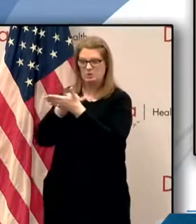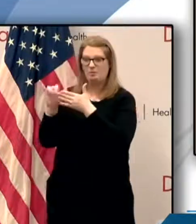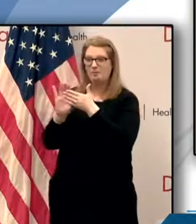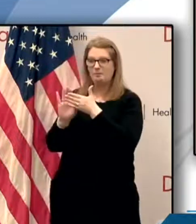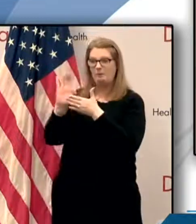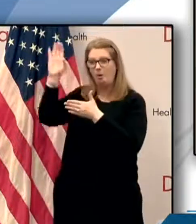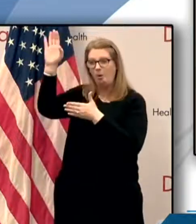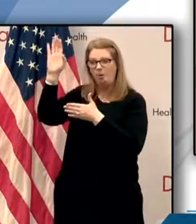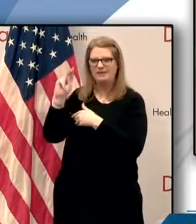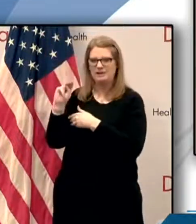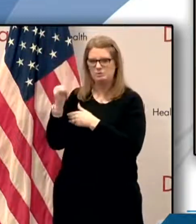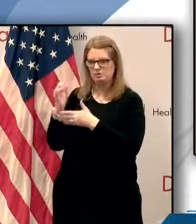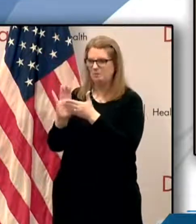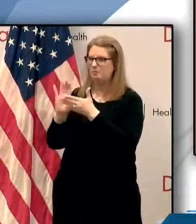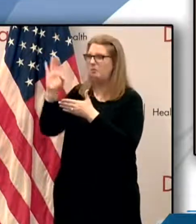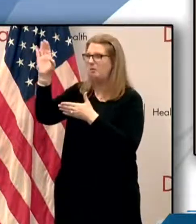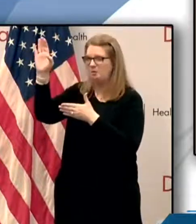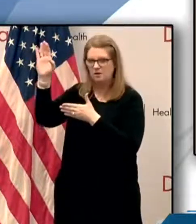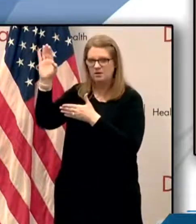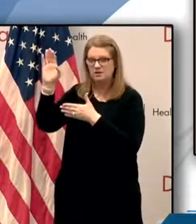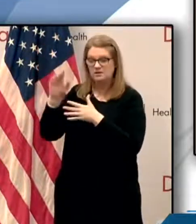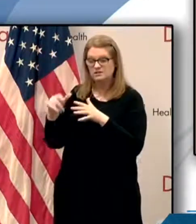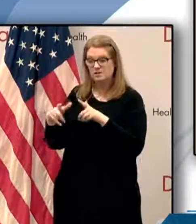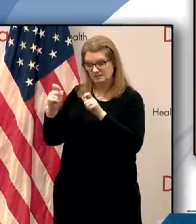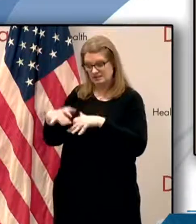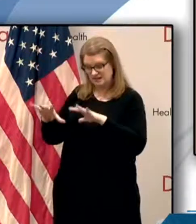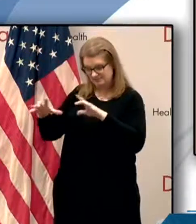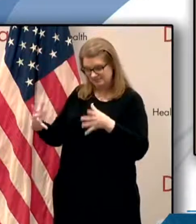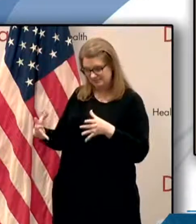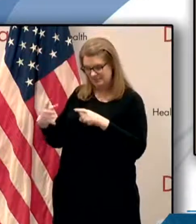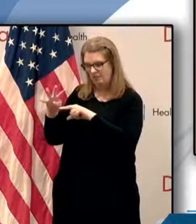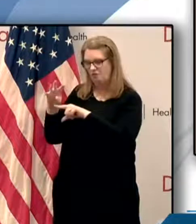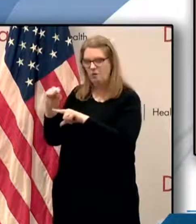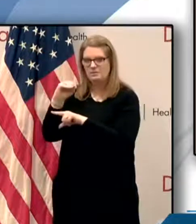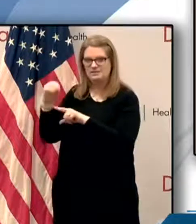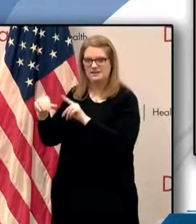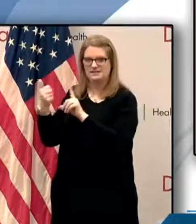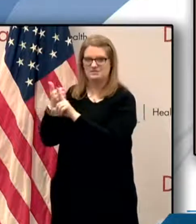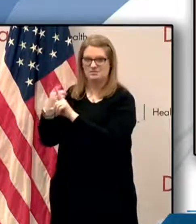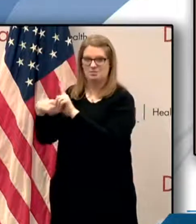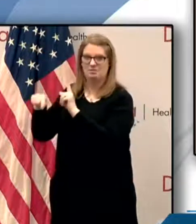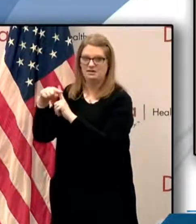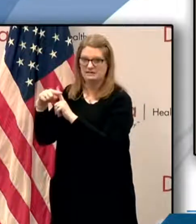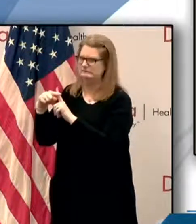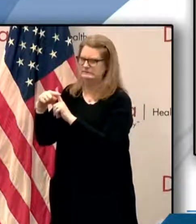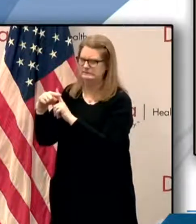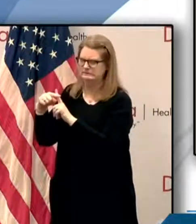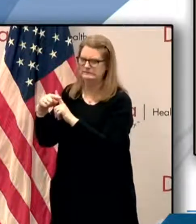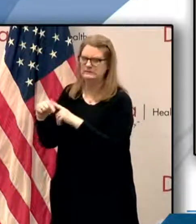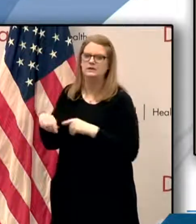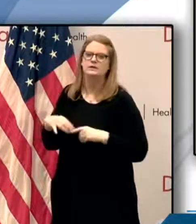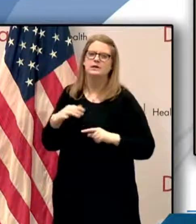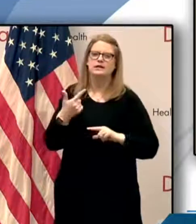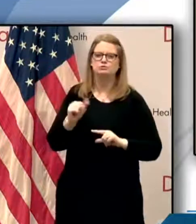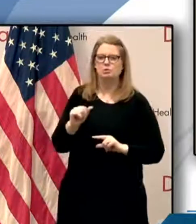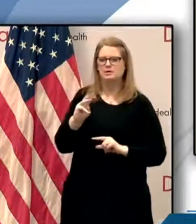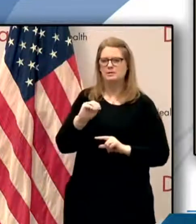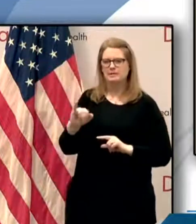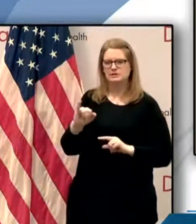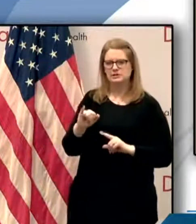New Jersey were in the mid 40% of tests taken were positive. Other states, Georgia and Michigan, were in